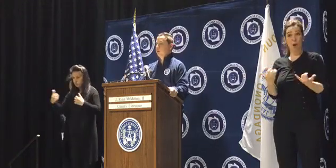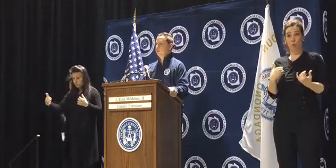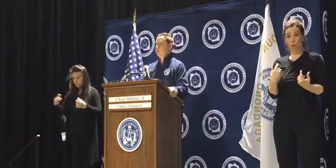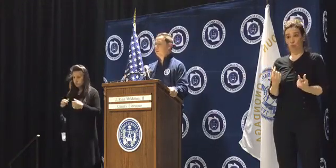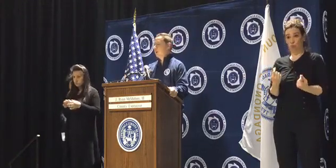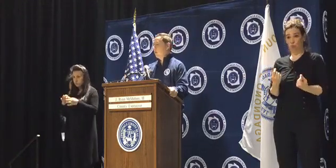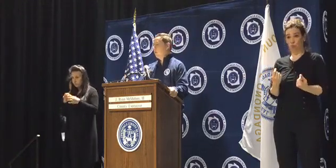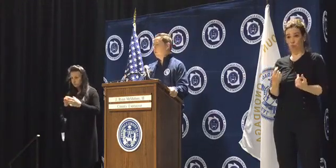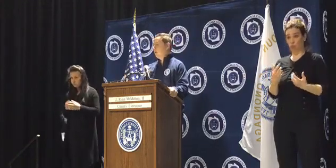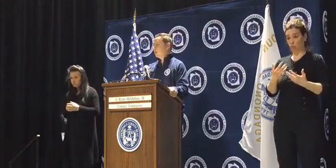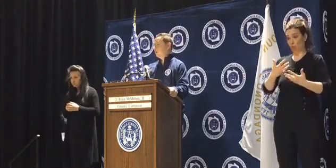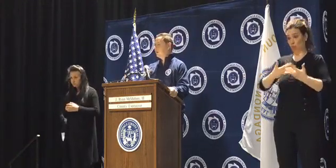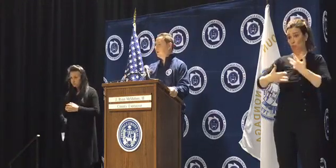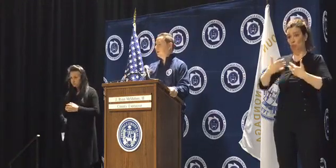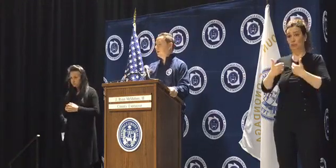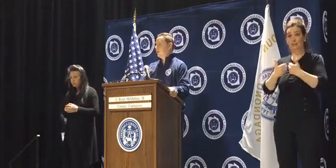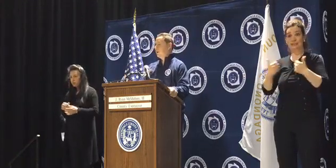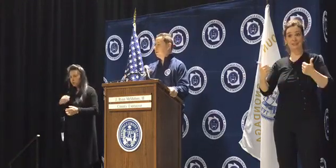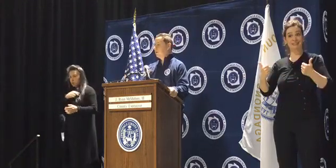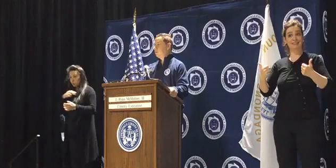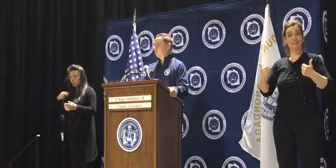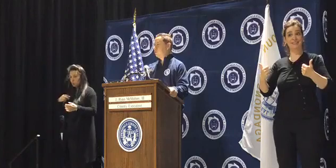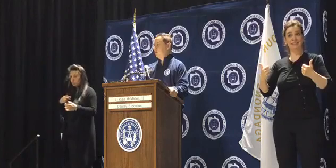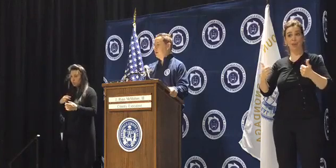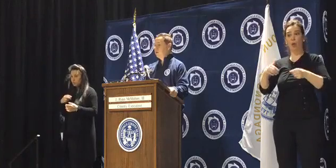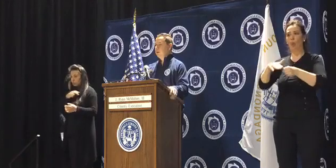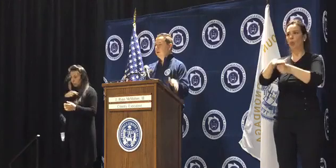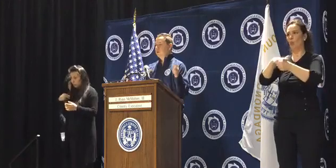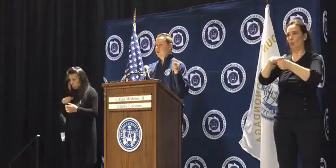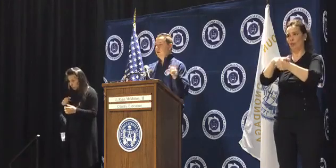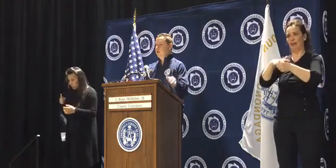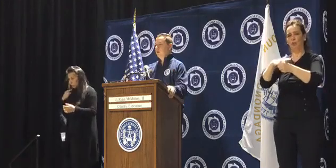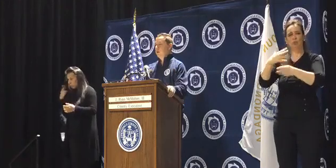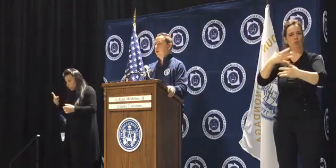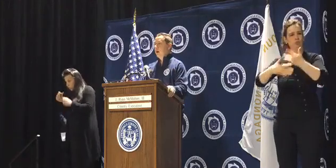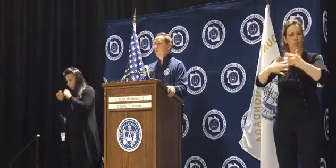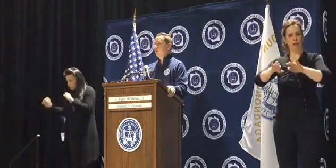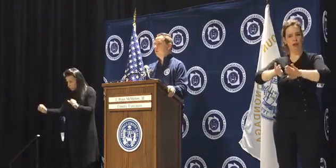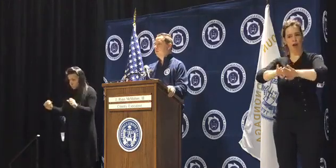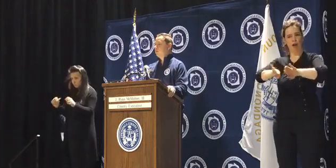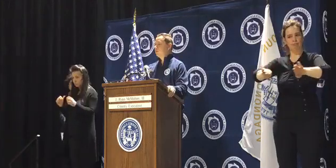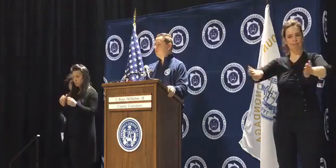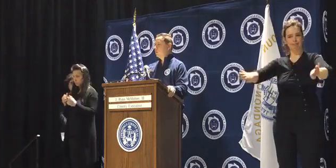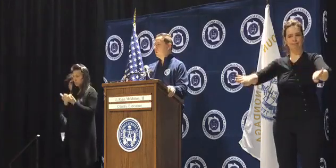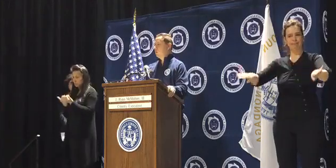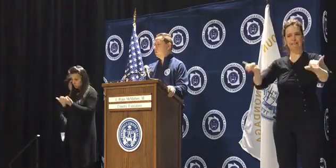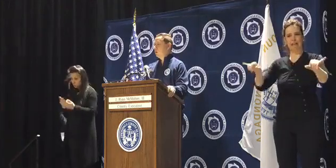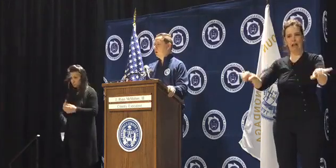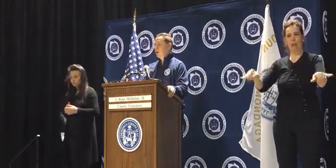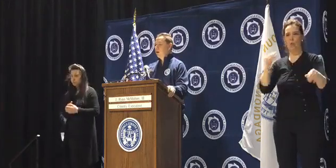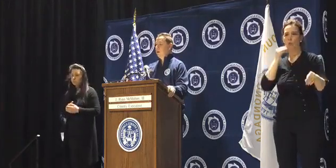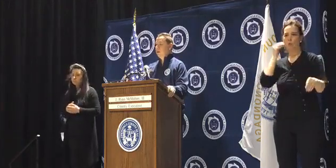if we think it's a statewide policy that should be had. Yesterday, I put in an emergency